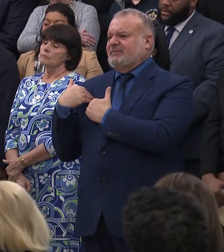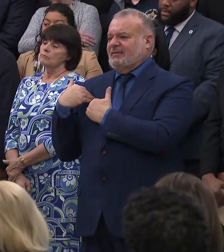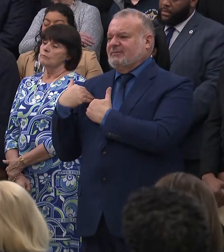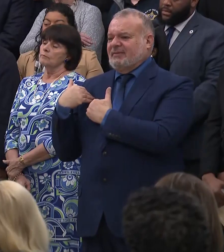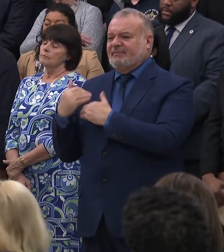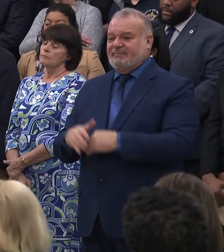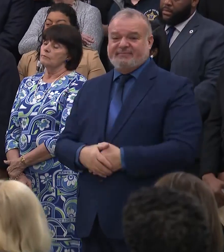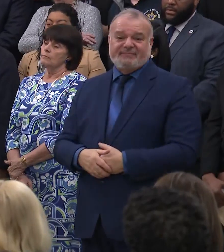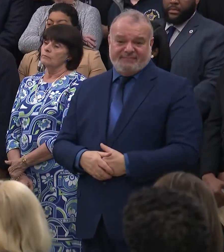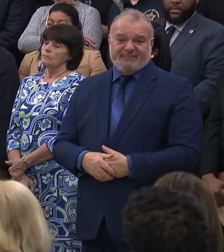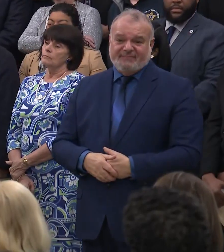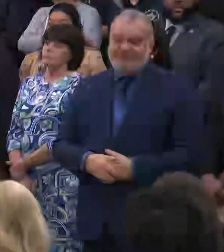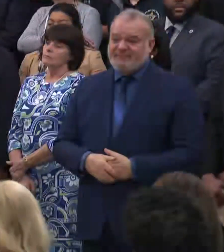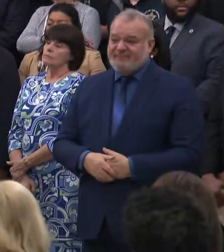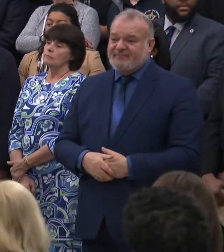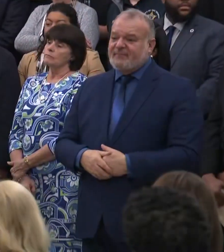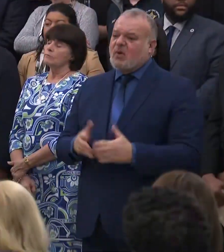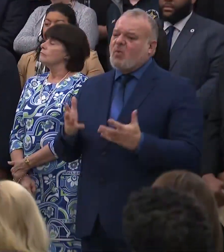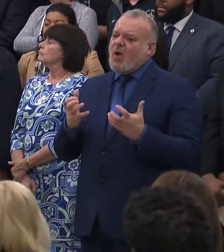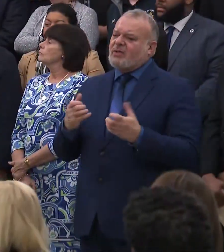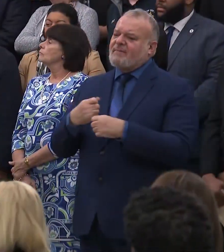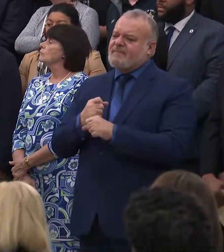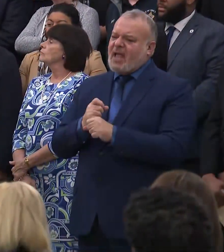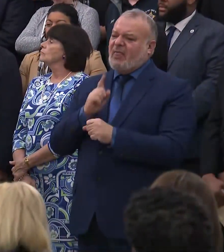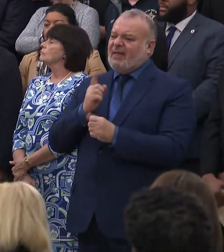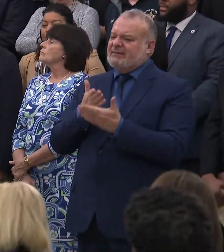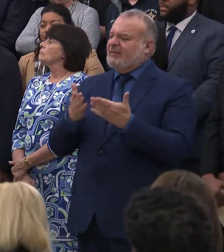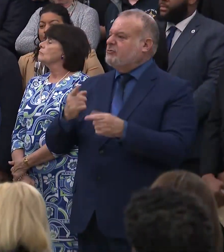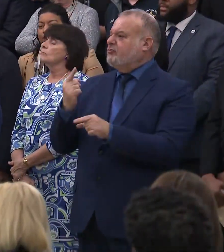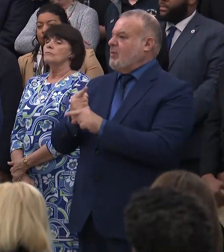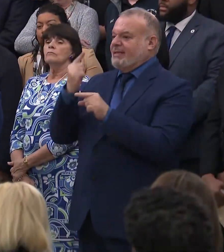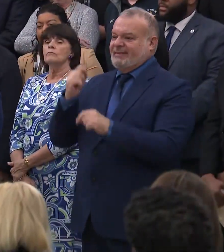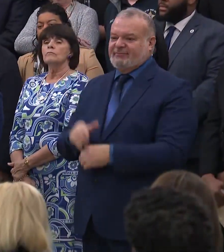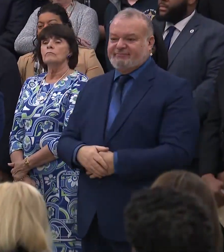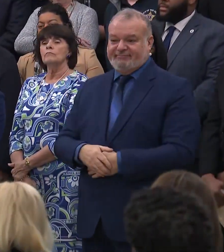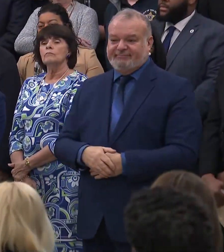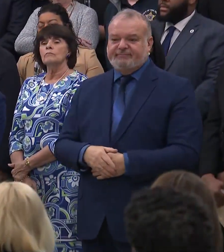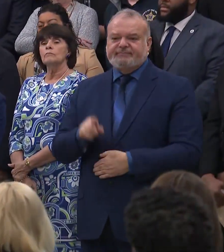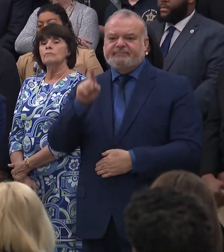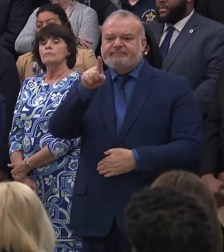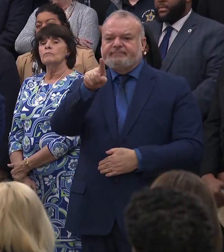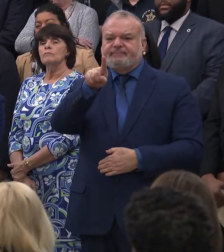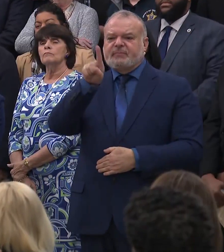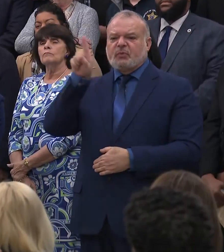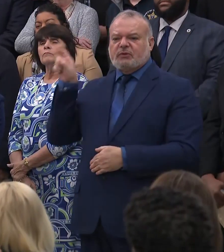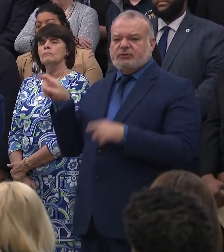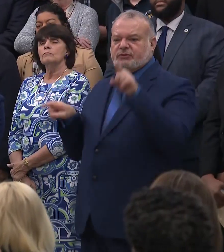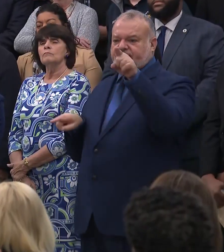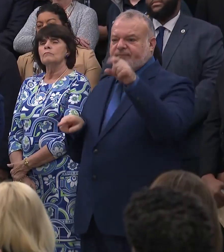need to take to make things right. Hold on.